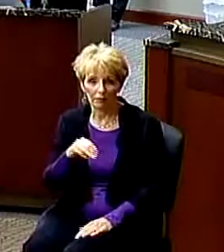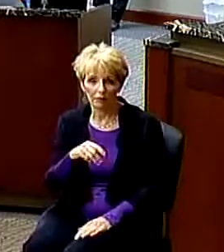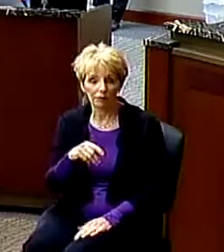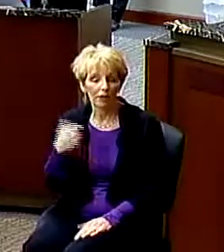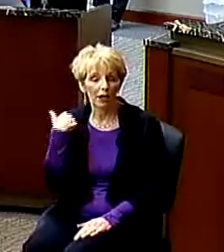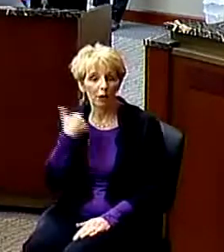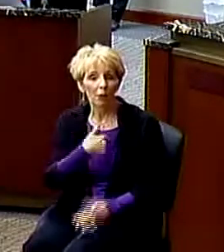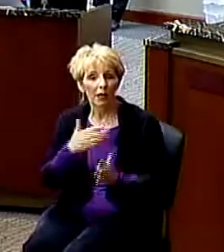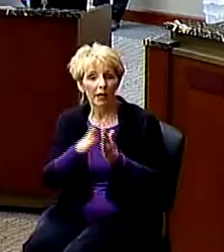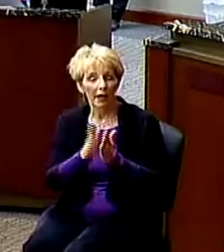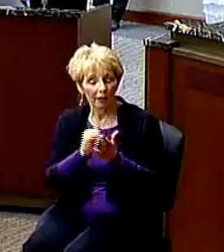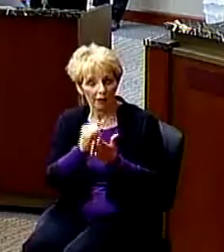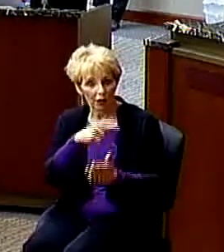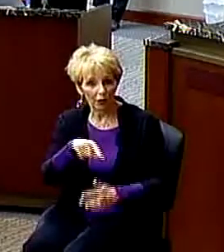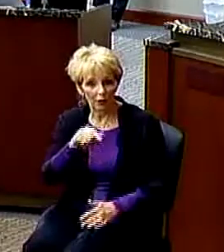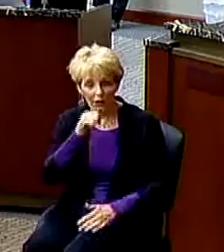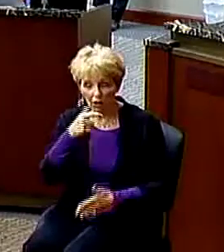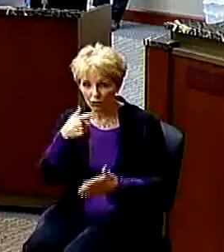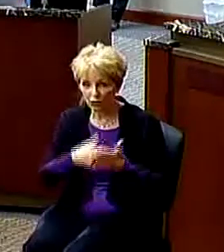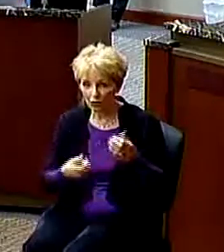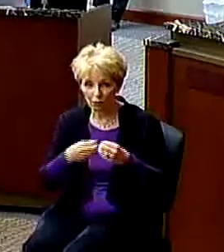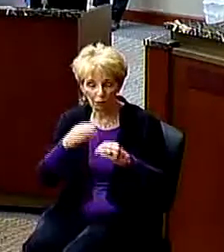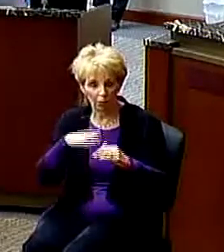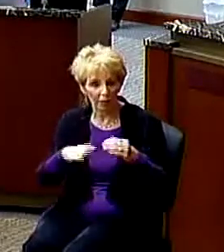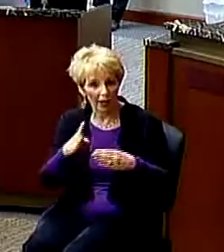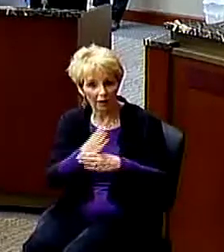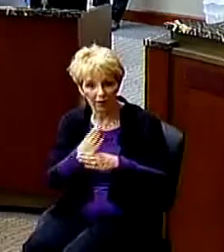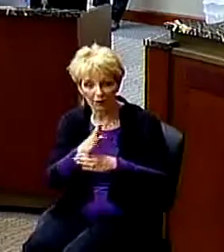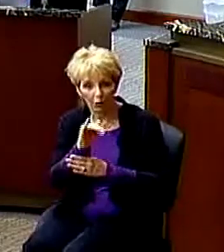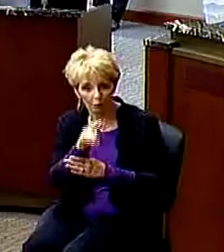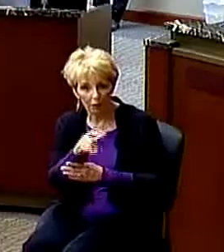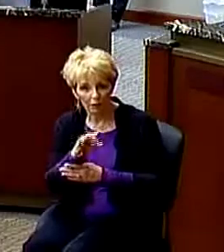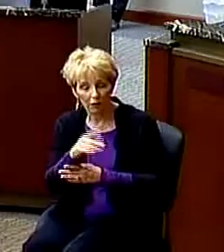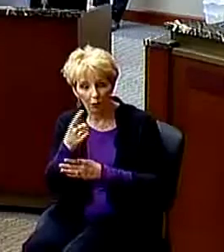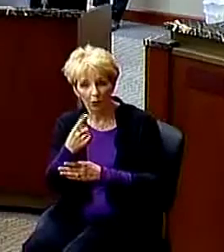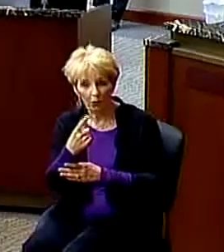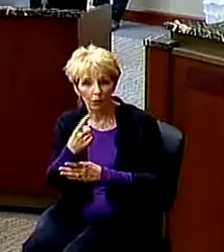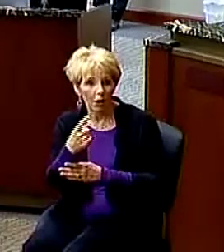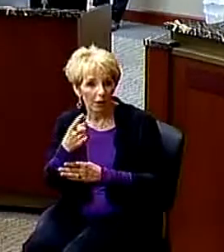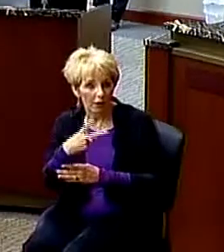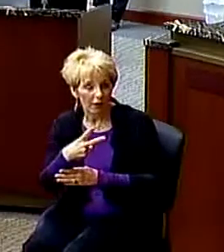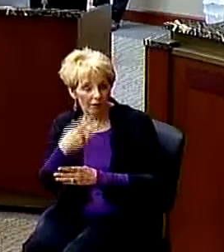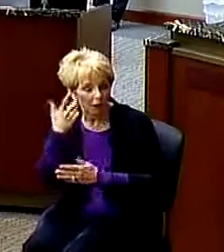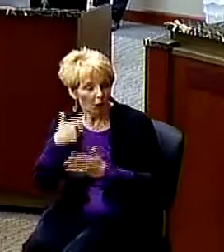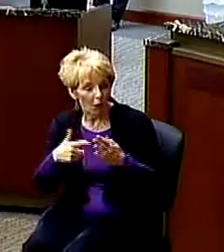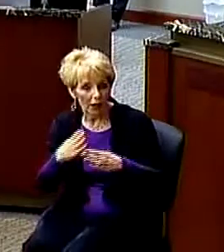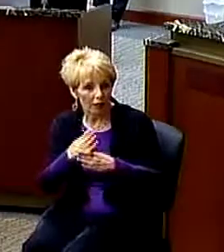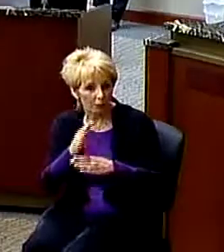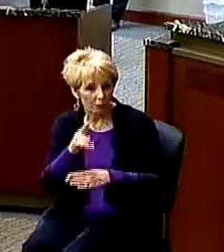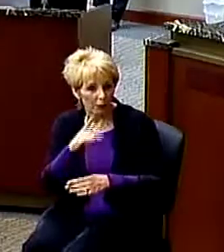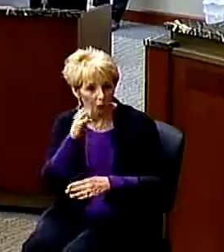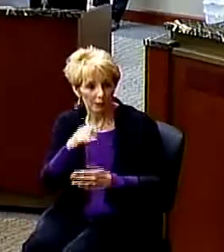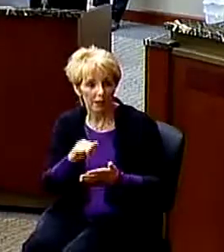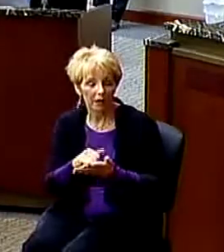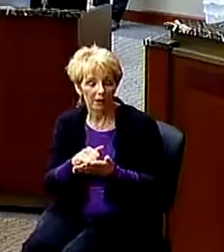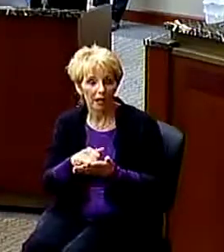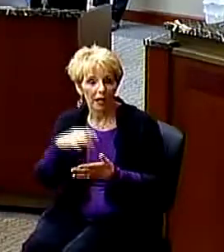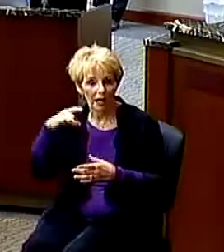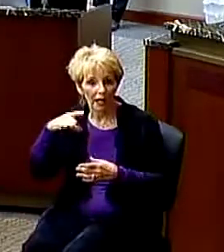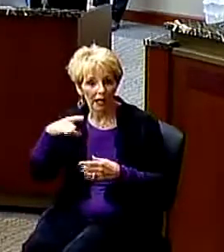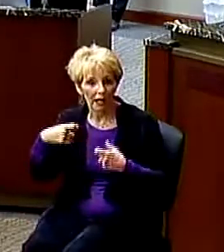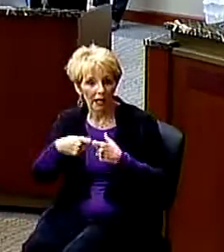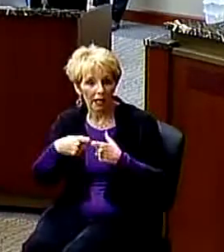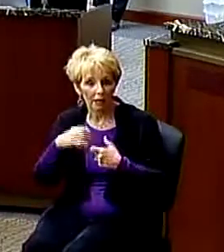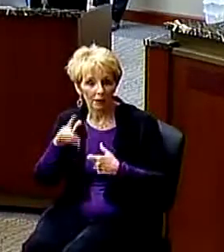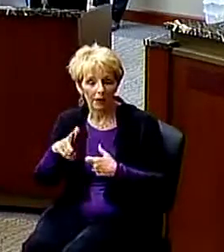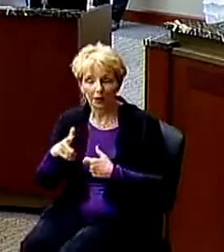We're just asking that you not charge more than the average bill of 1.5. I don't know what an average bill would be for a light bill or.